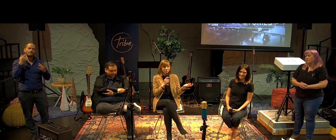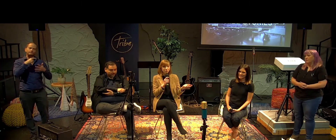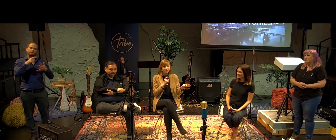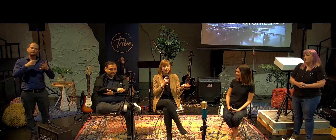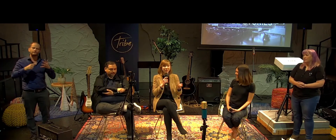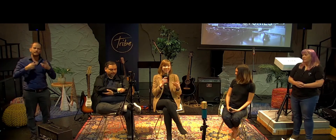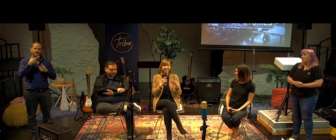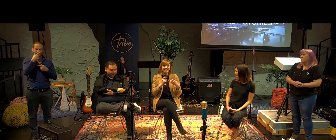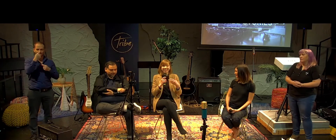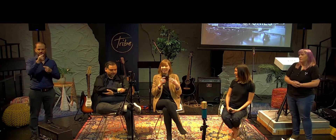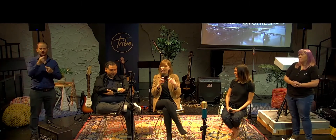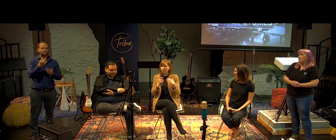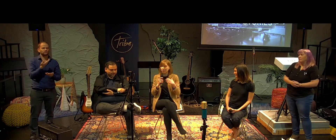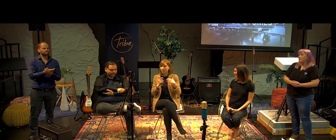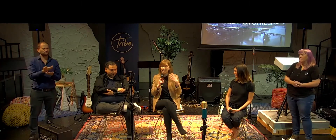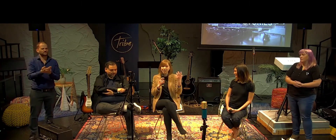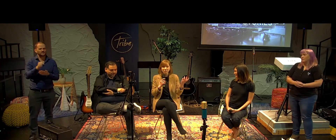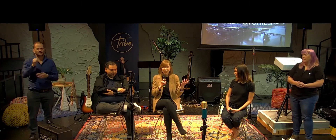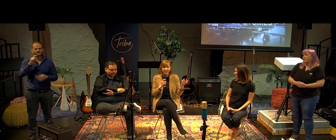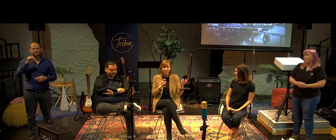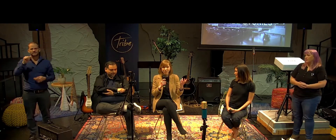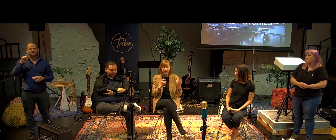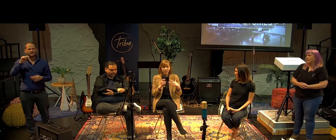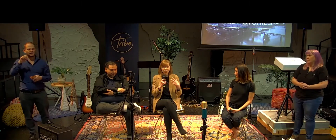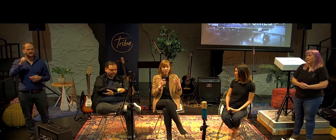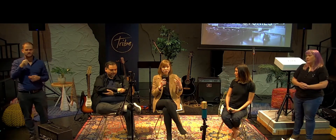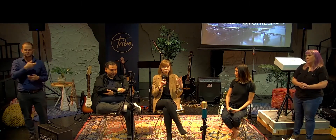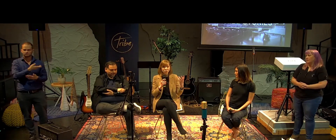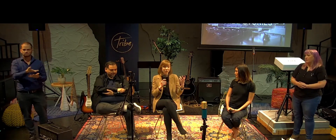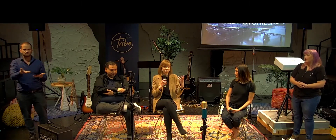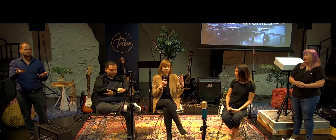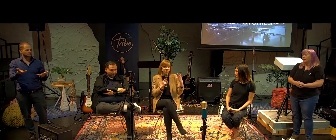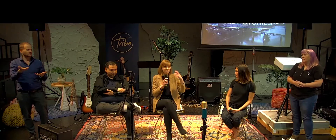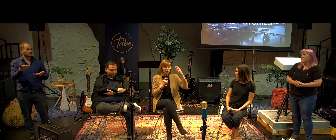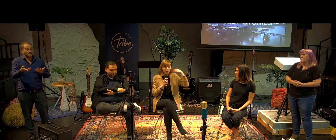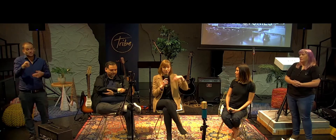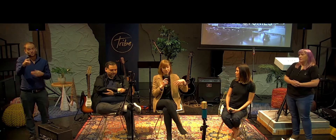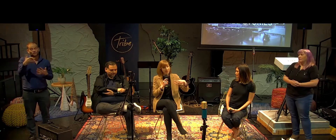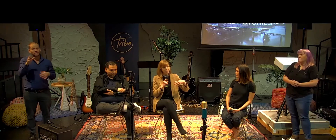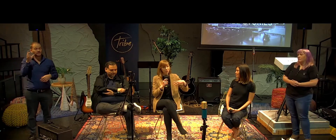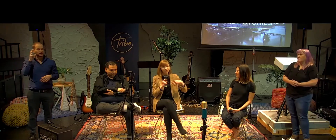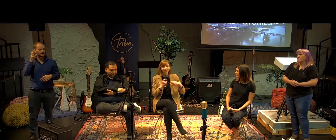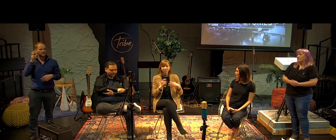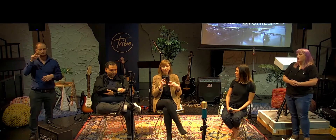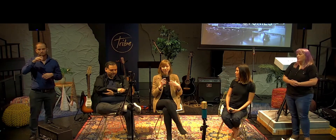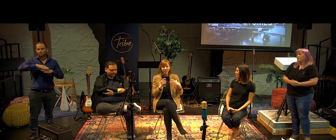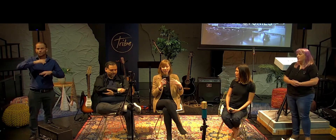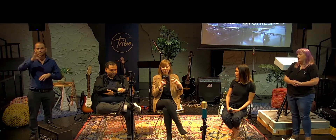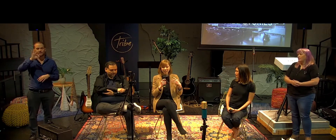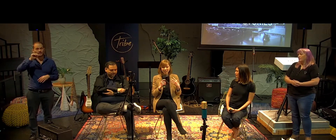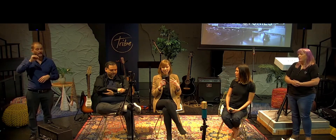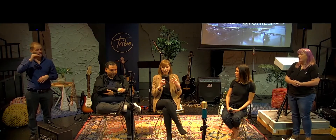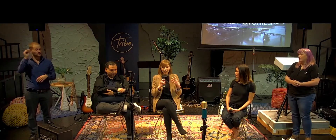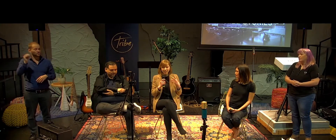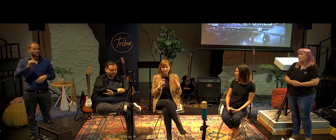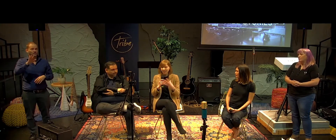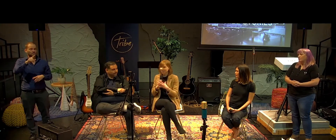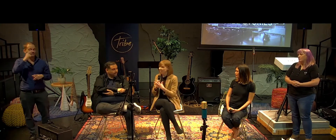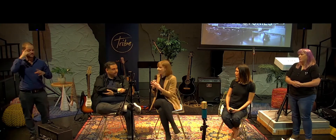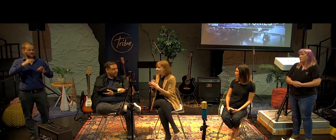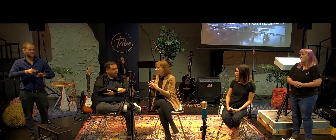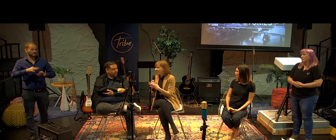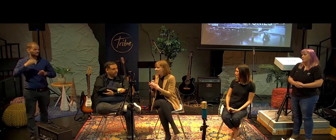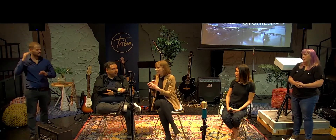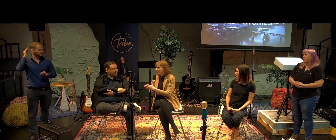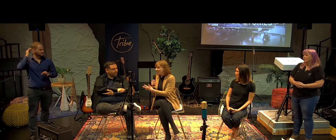some of y'all have heard that over 90% of your decisions are made on the subconscious level. And a